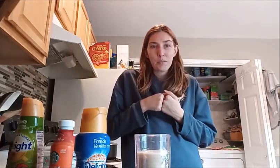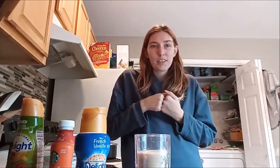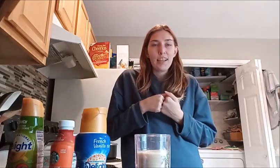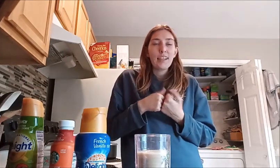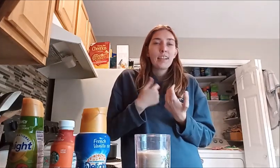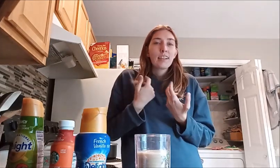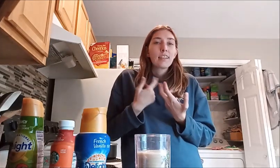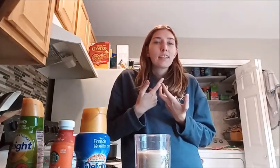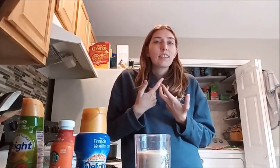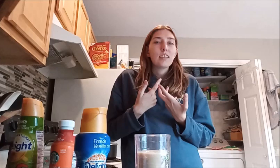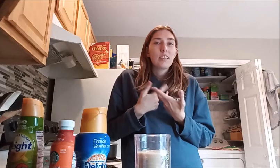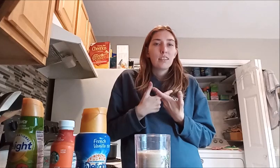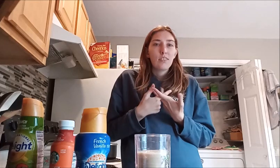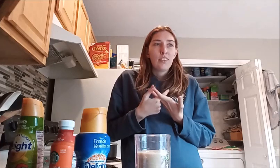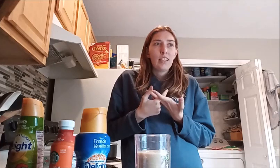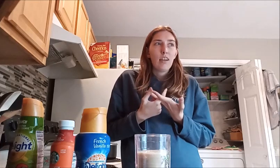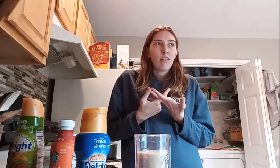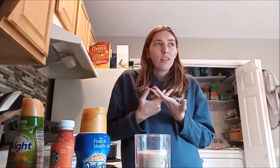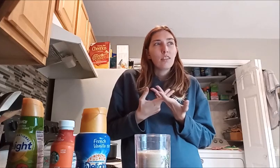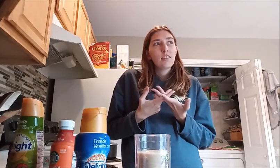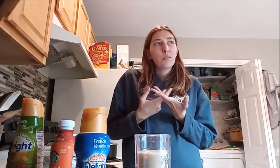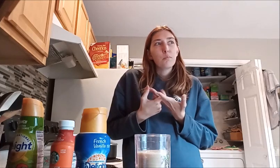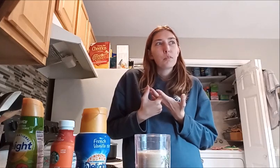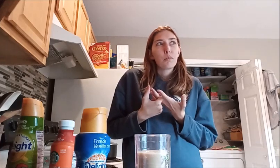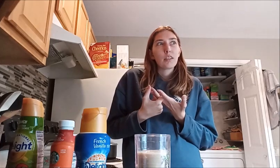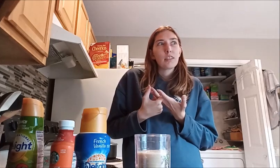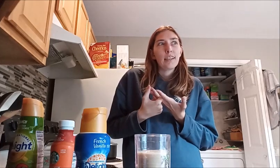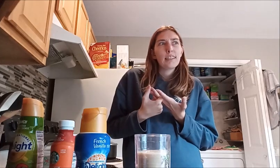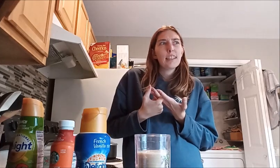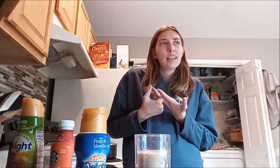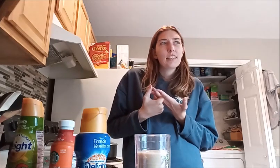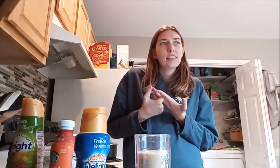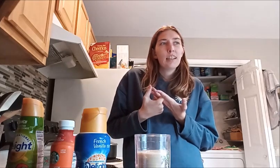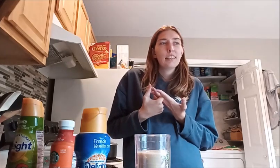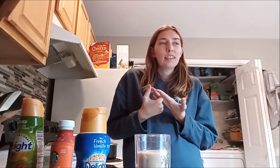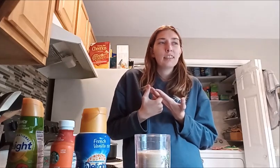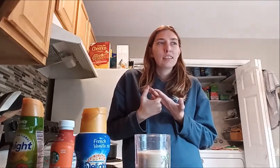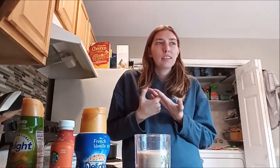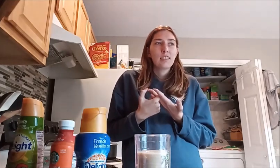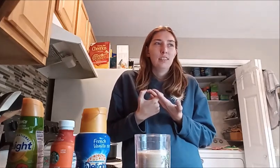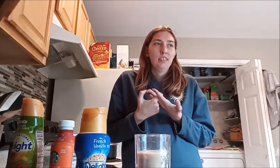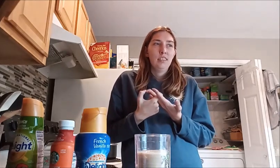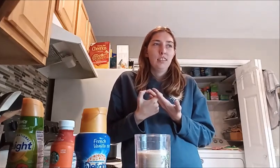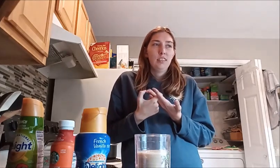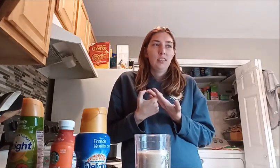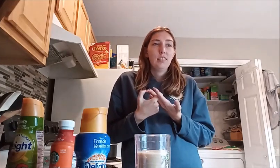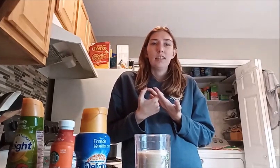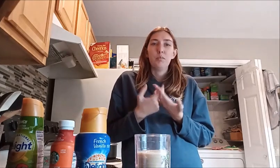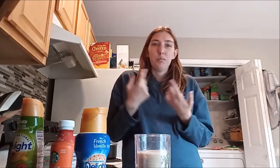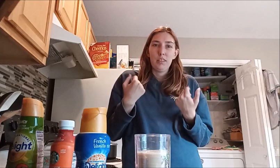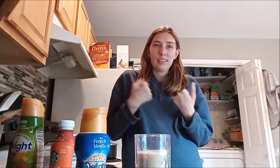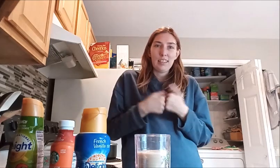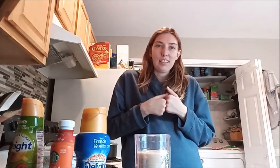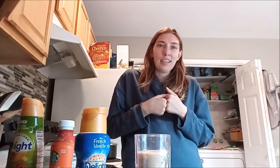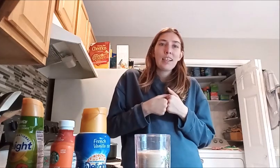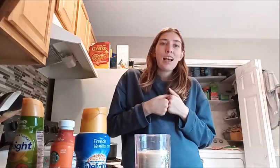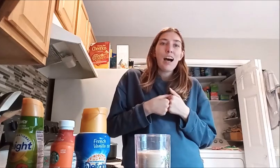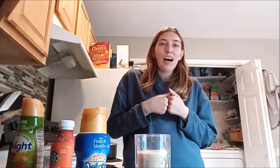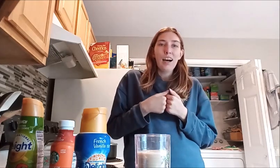because right now on September 19th, I think it is. Yeah, September 19th, because his birthday's in 2